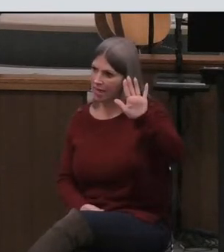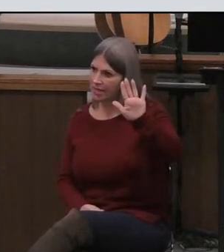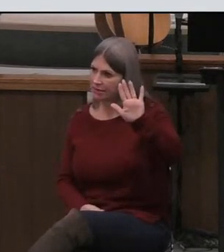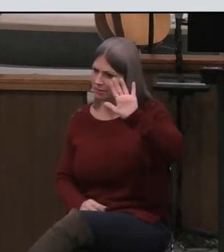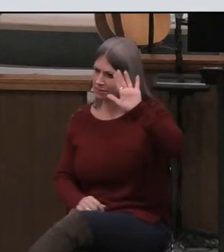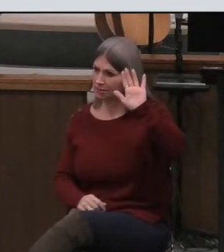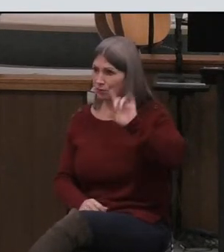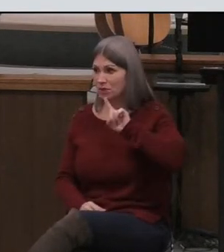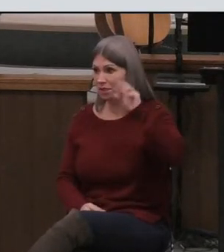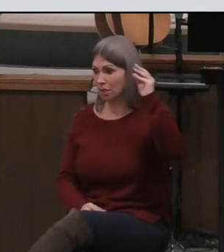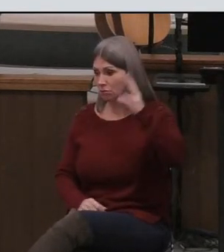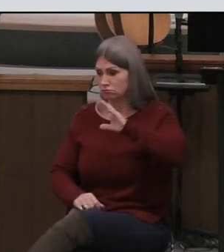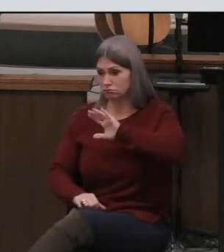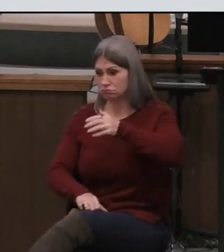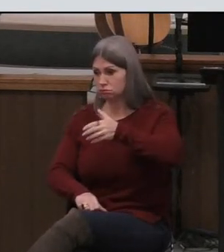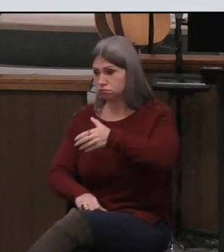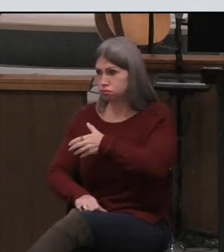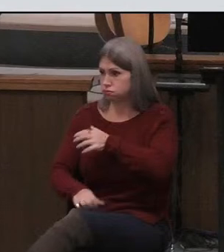fuel us when we need it.